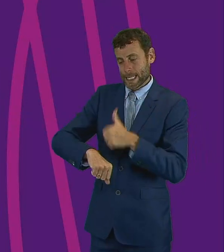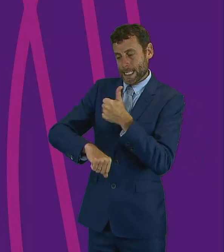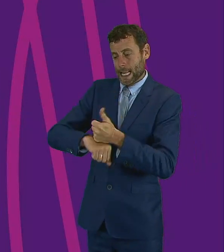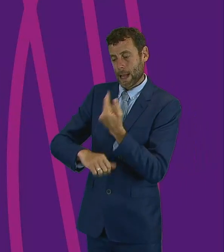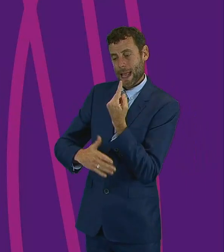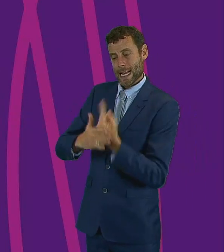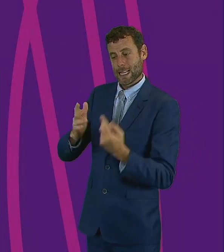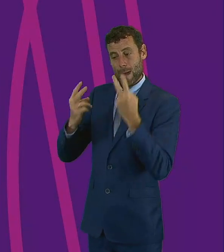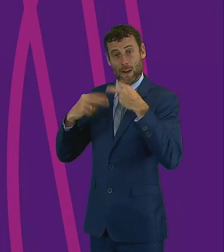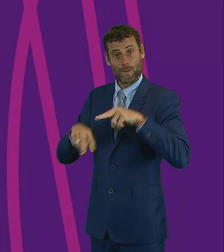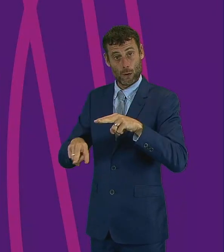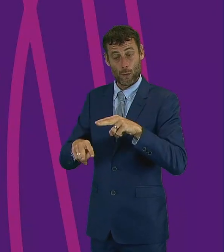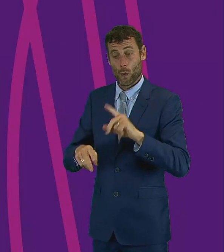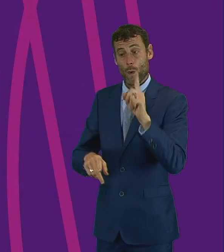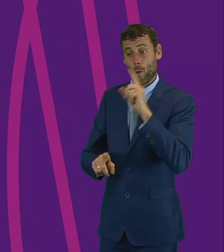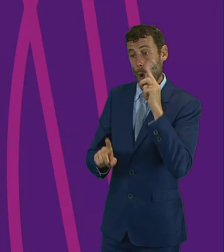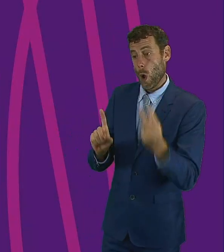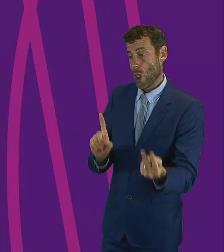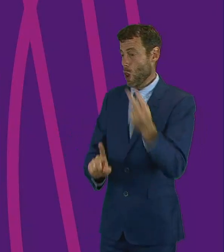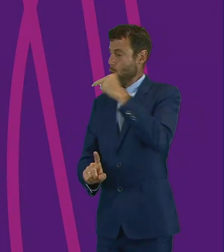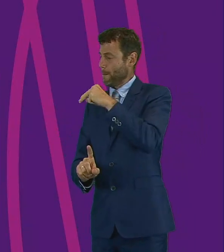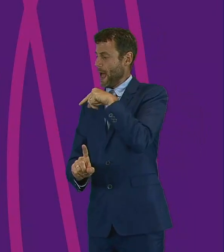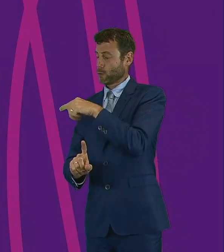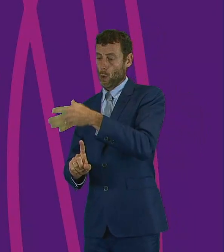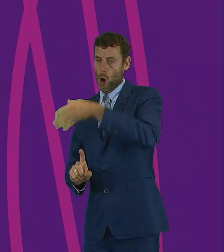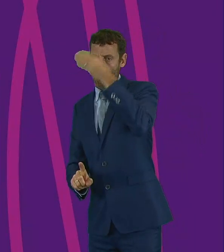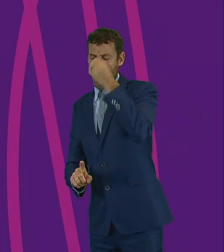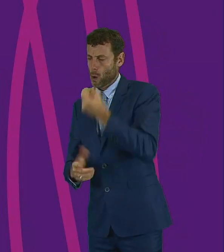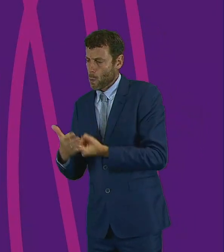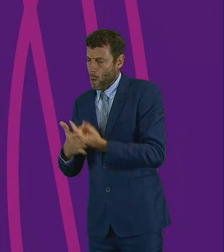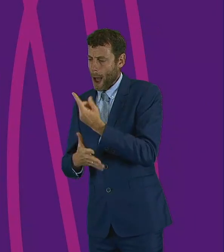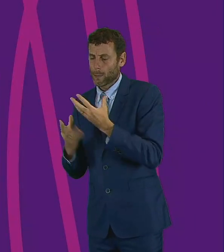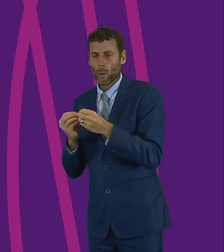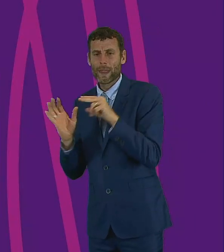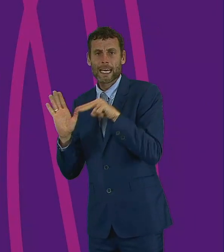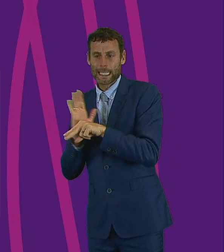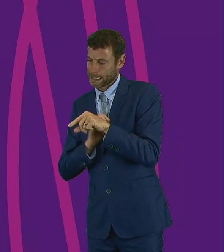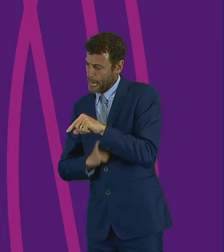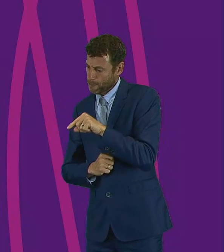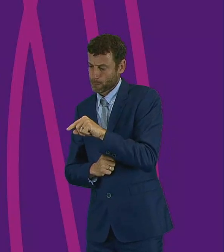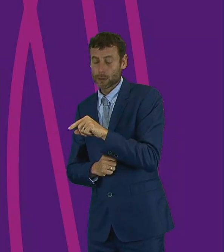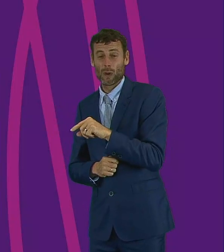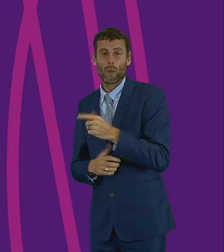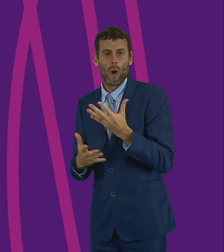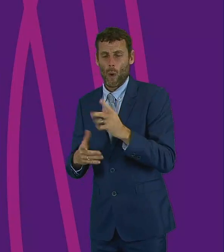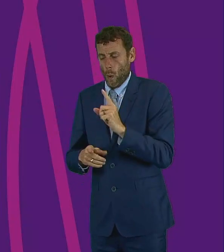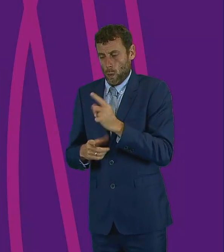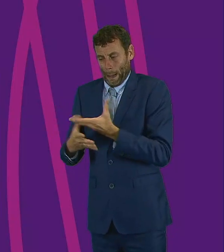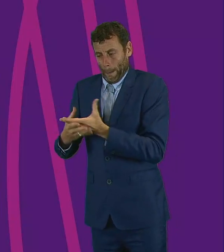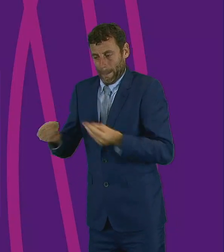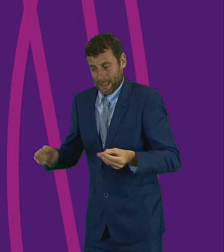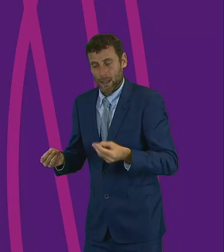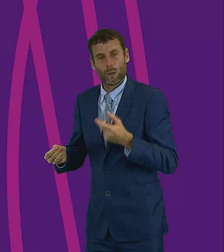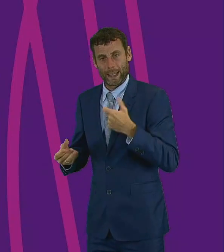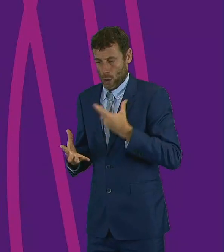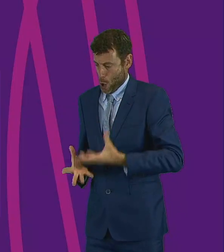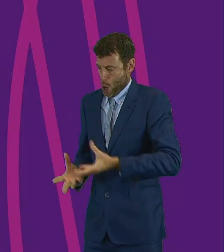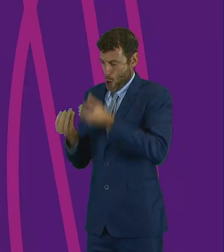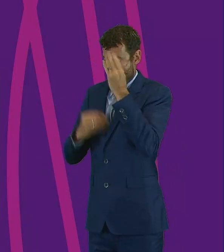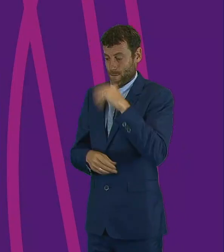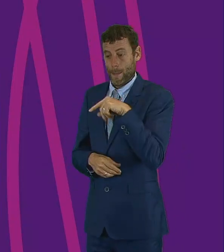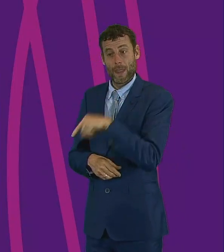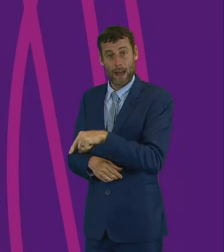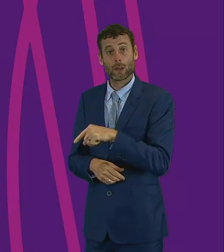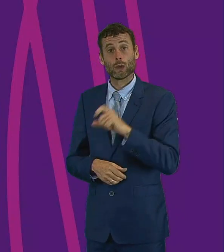of the lessons of the exams or what was put in place because we didn't have exams this year. And I think it's right that we allow that work to happen.